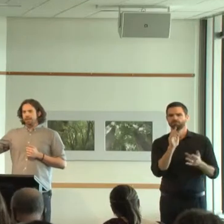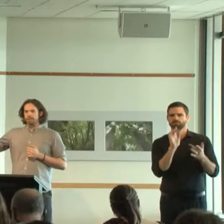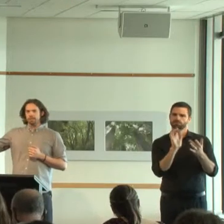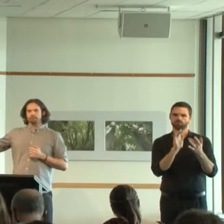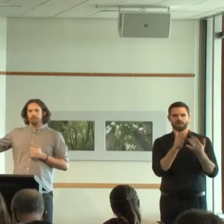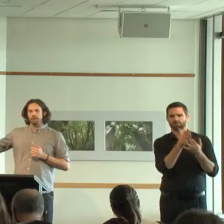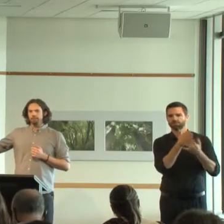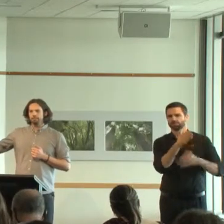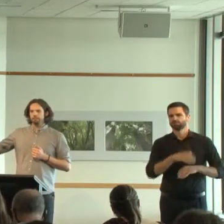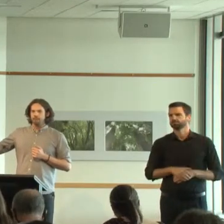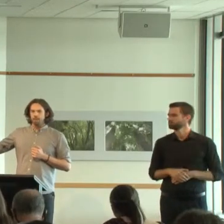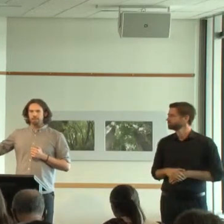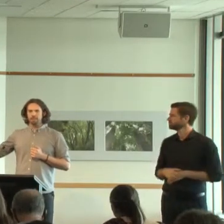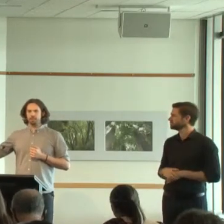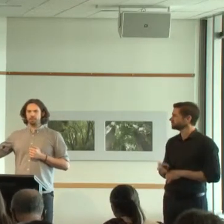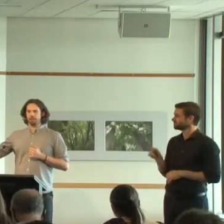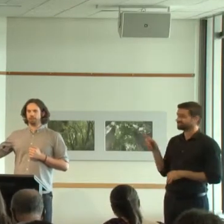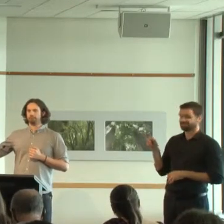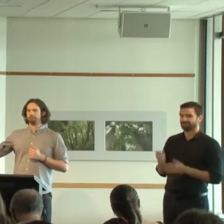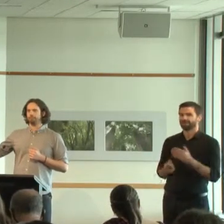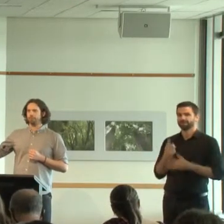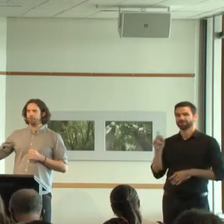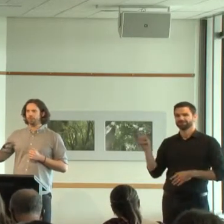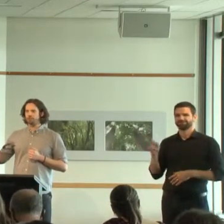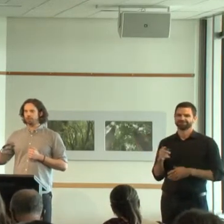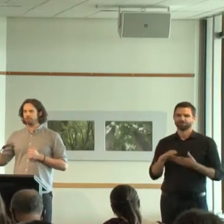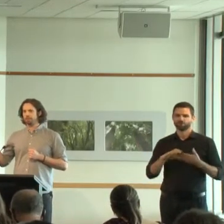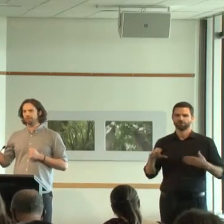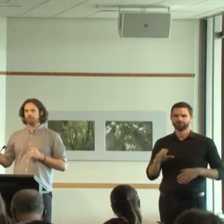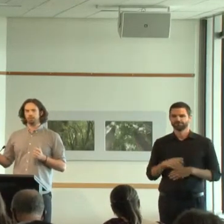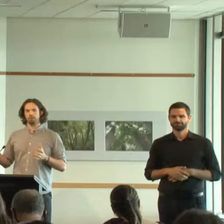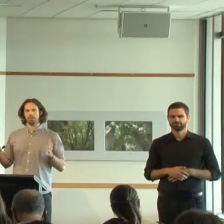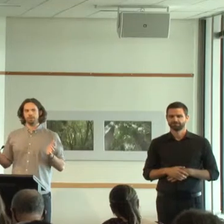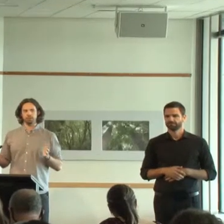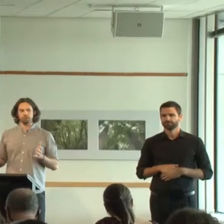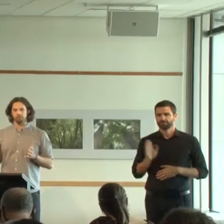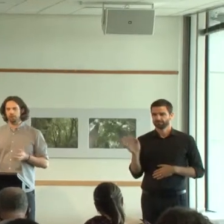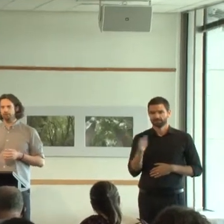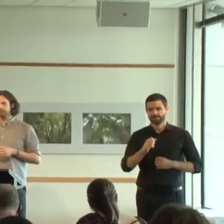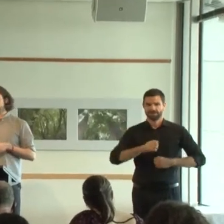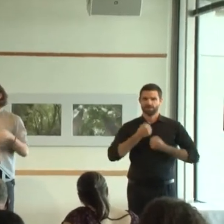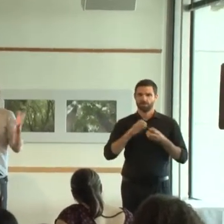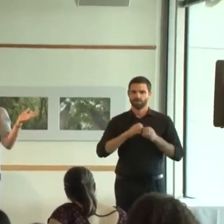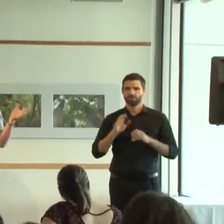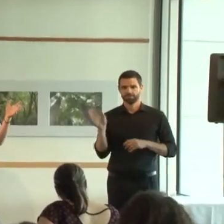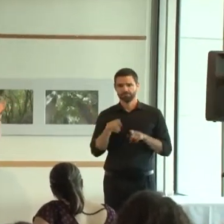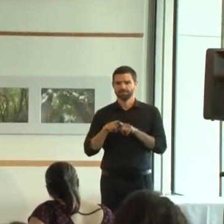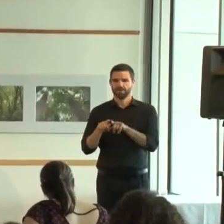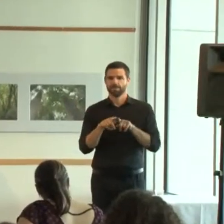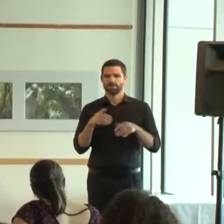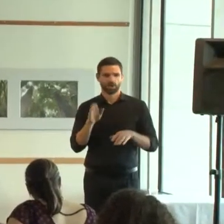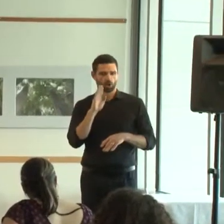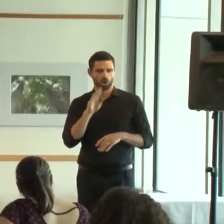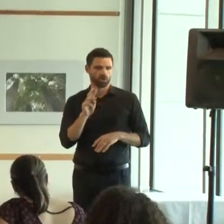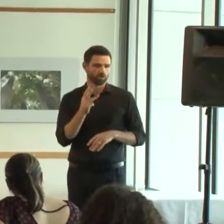And then we get this, okay? A big dollar sign, which is the problem every single one of us in the room have got. We've already heard it three or four